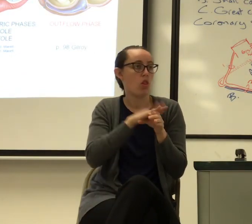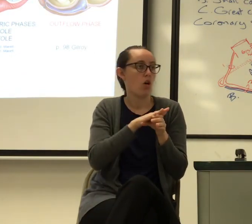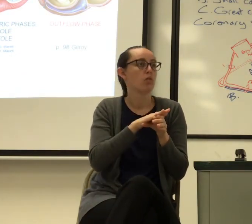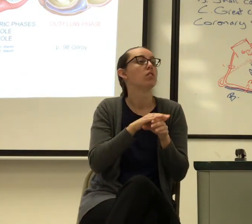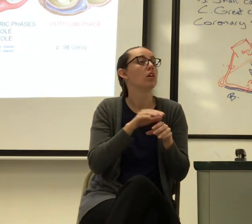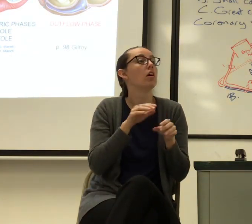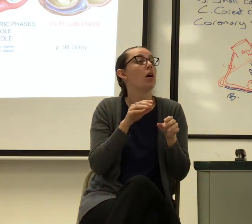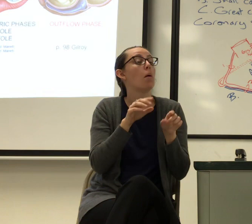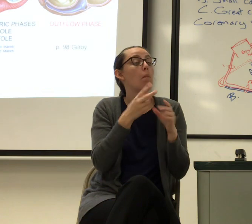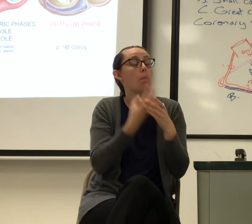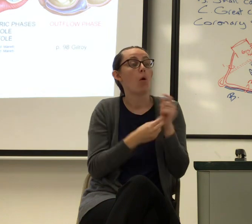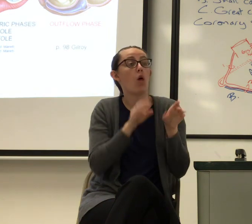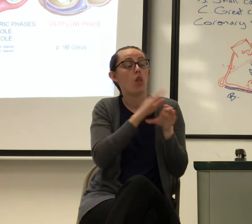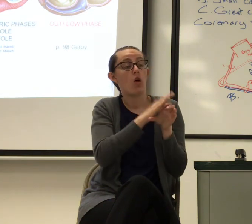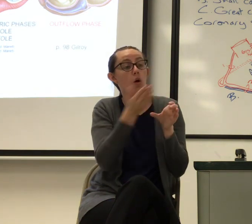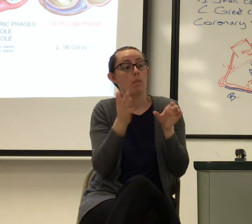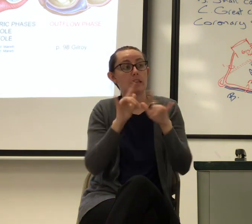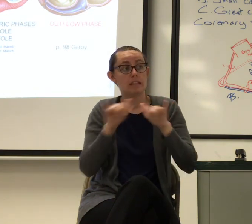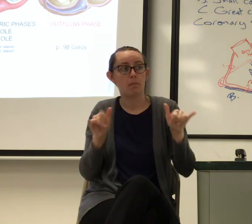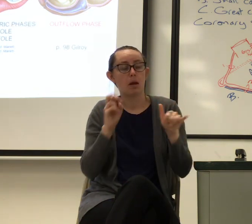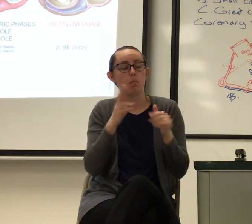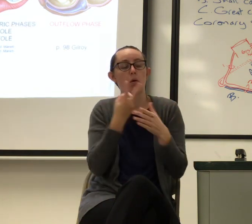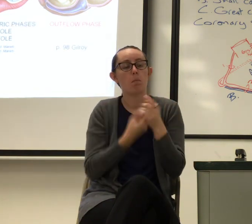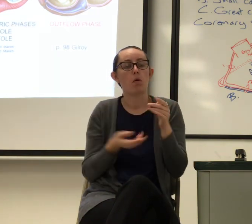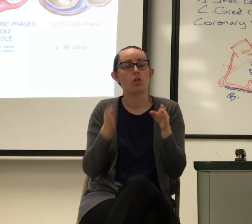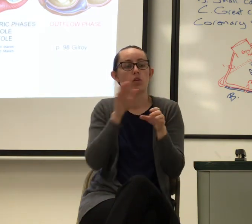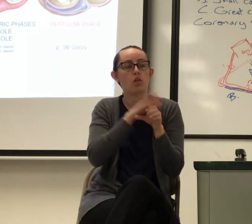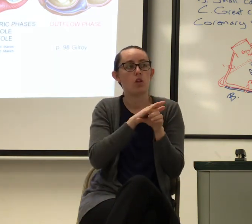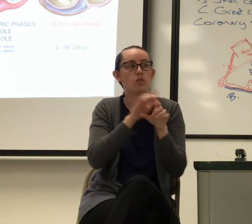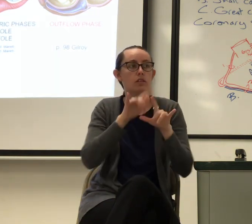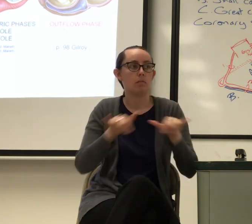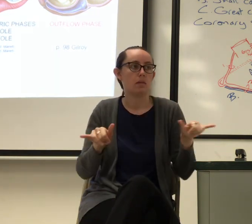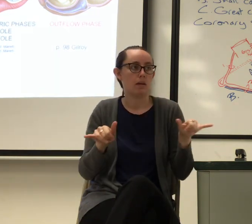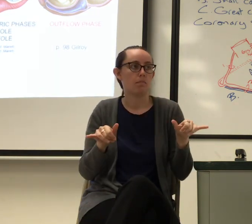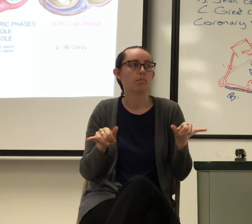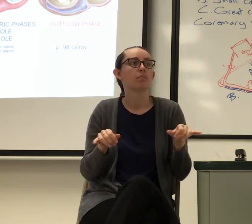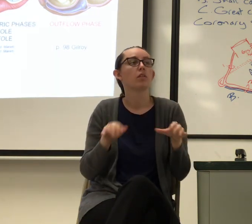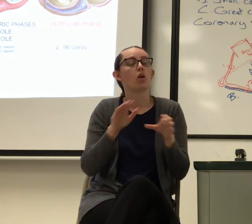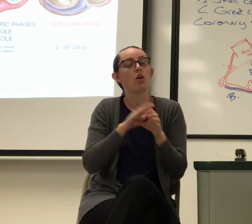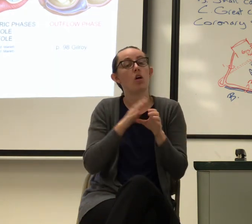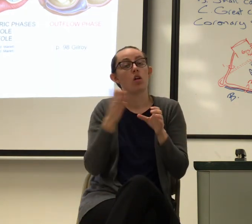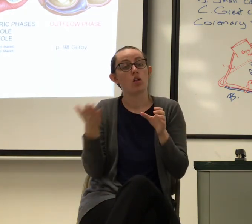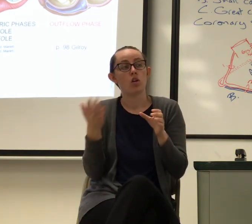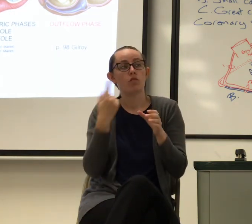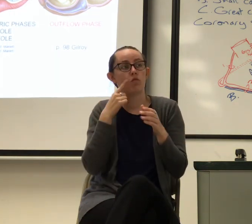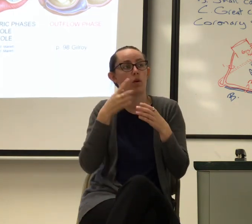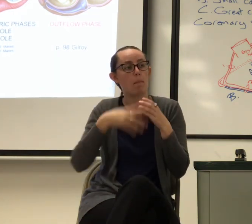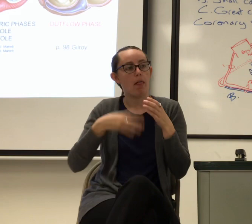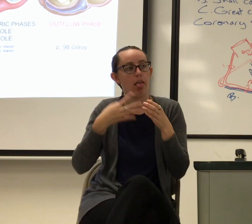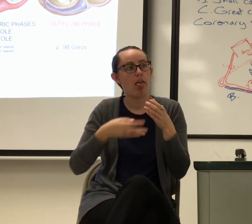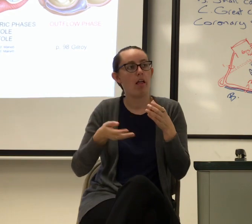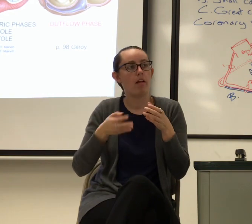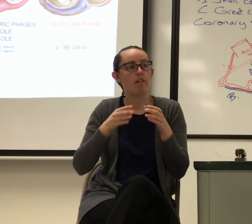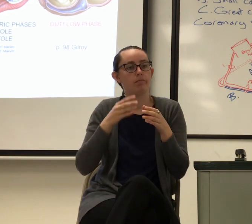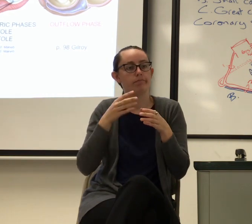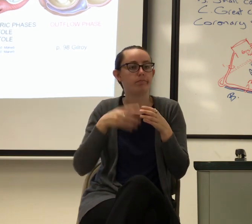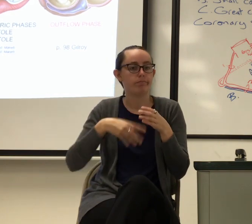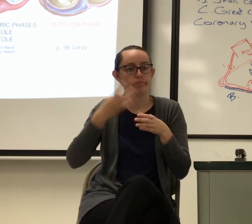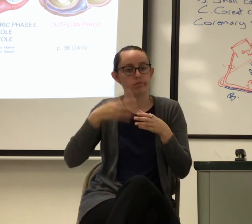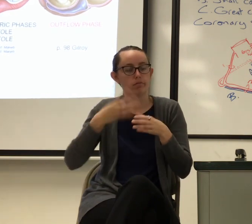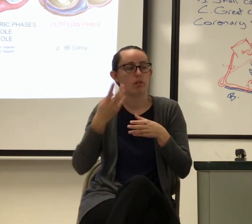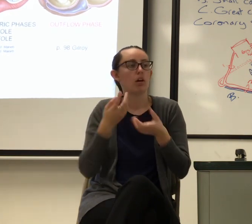AV valves are open for inflow, that way blood can flow into the ventricles. These valves are closed. There's brief moments when all the valves are